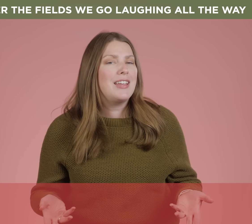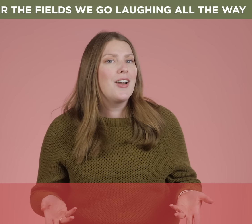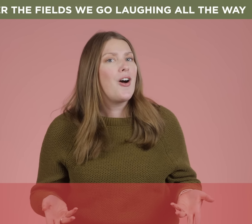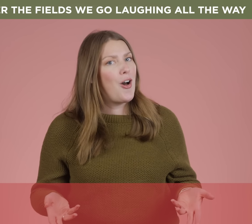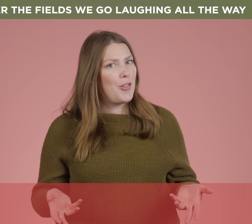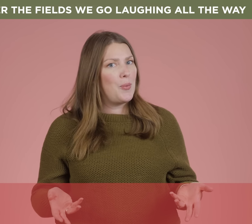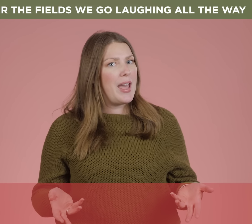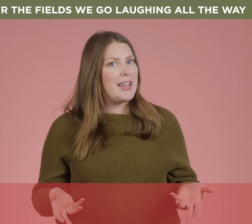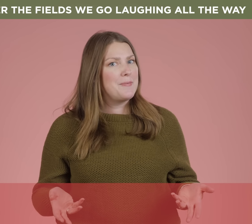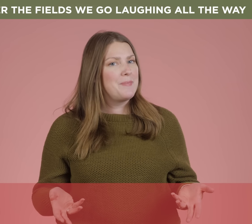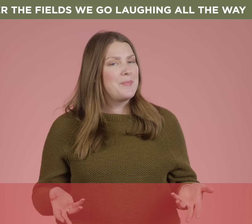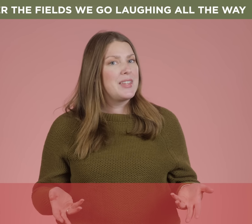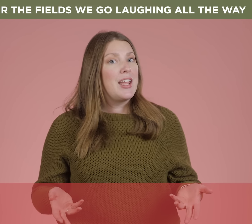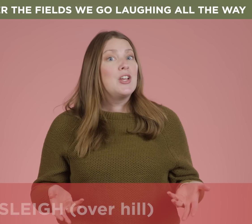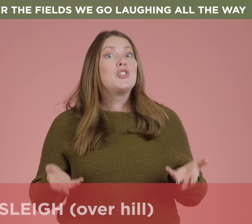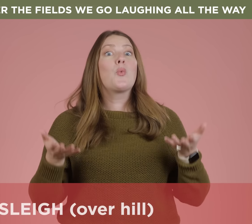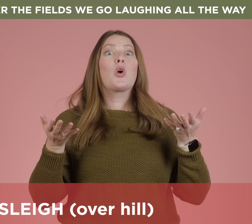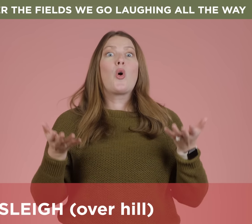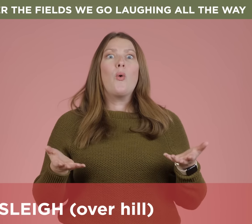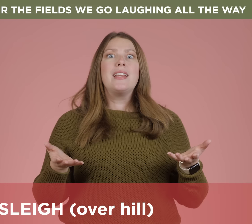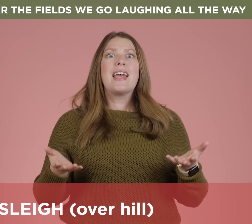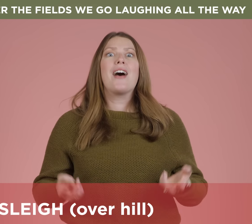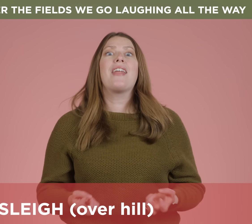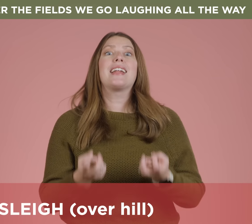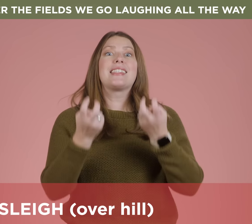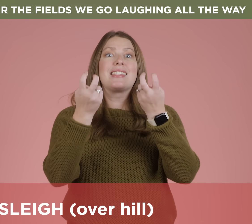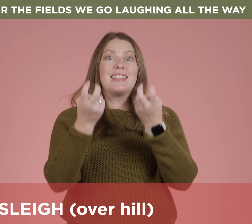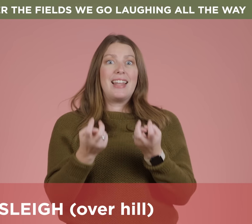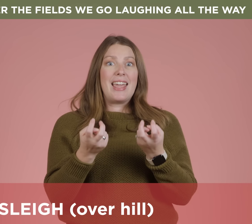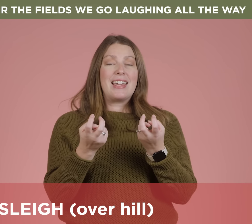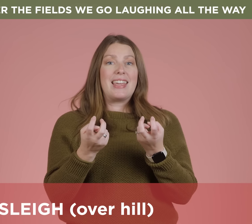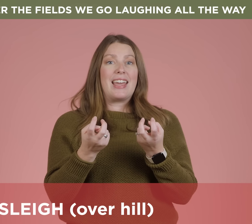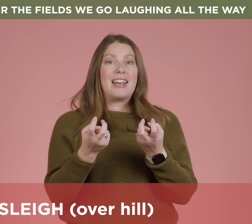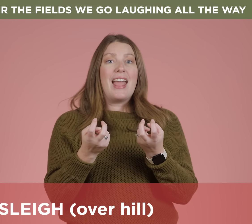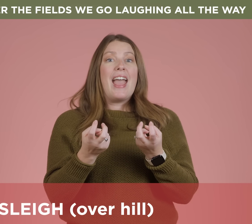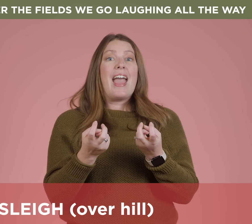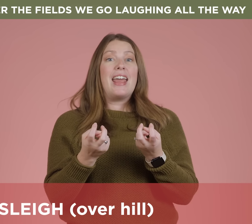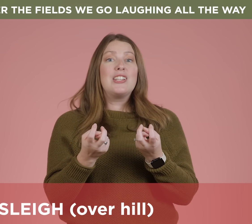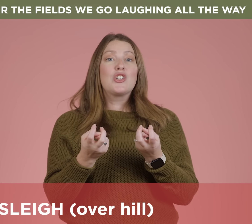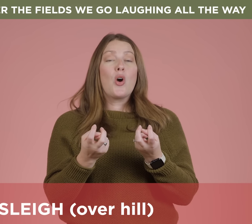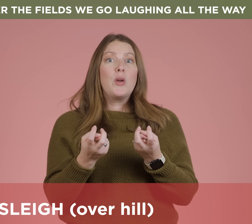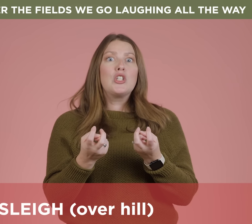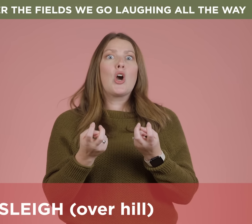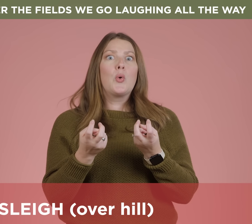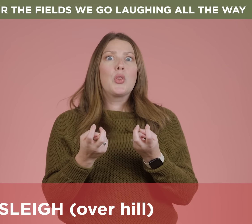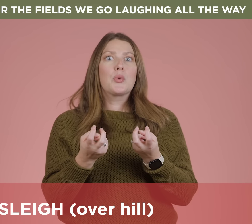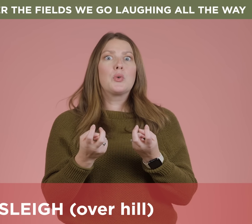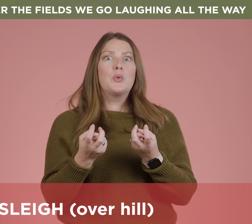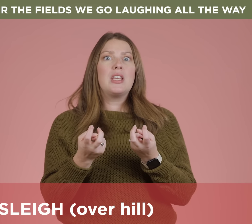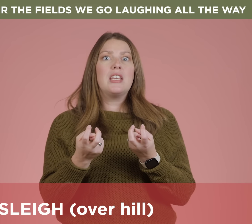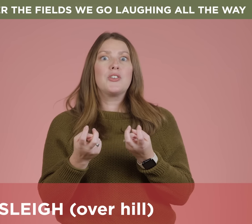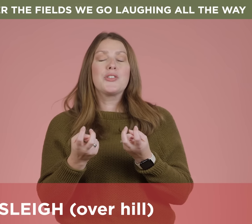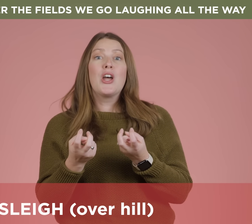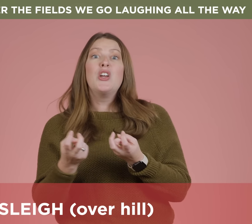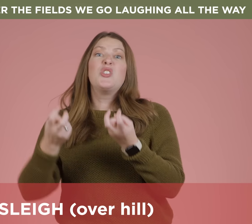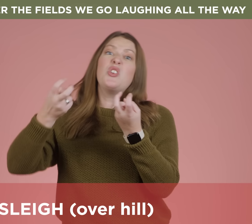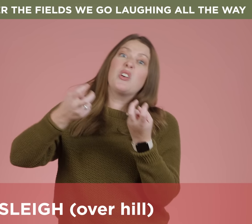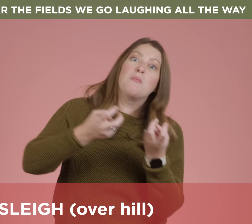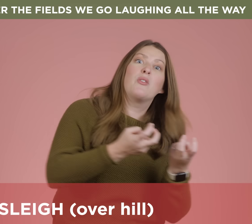laughing all the way. So we're going to have that sleigh again, and it's going to go through the hills. So you can move it